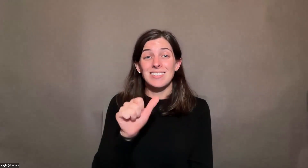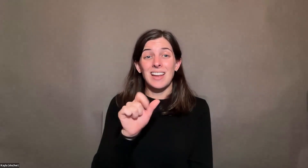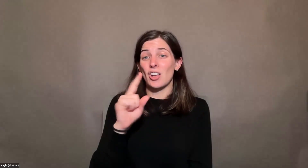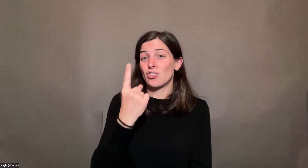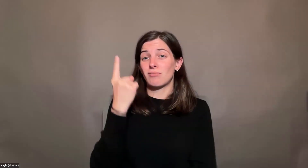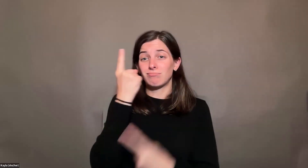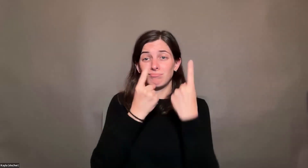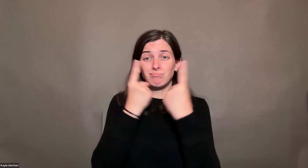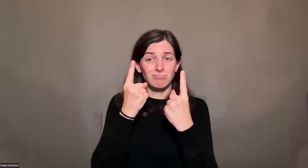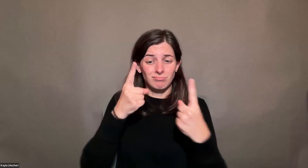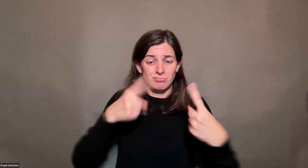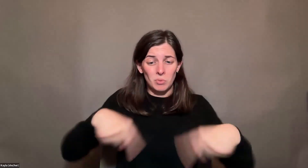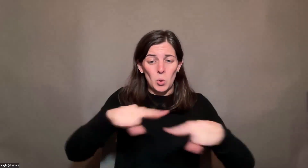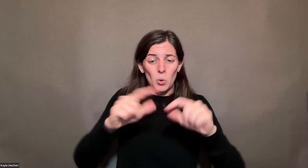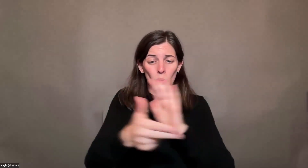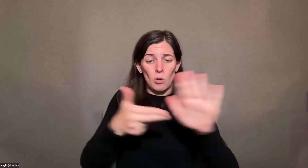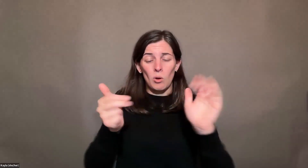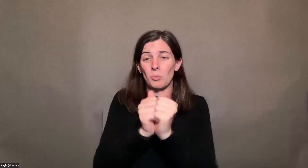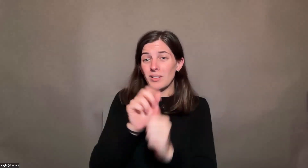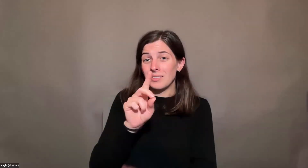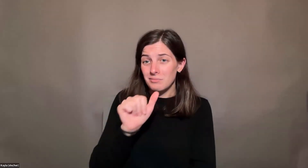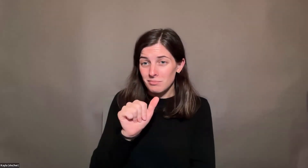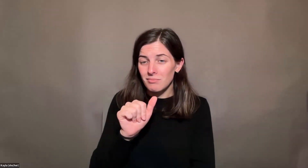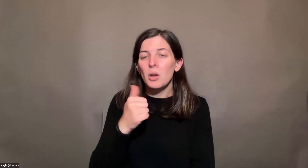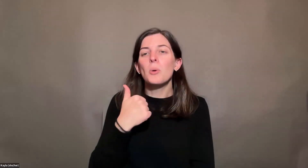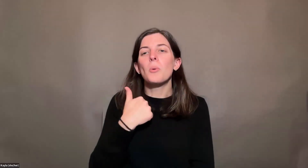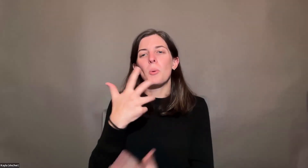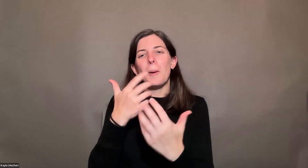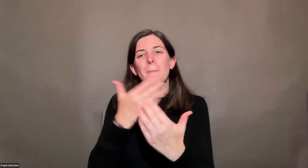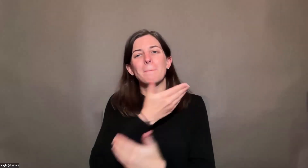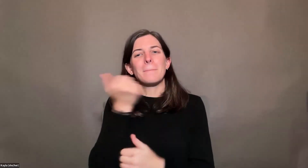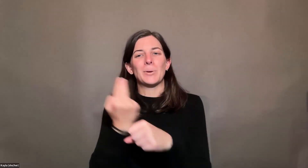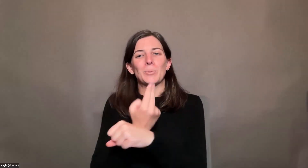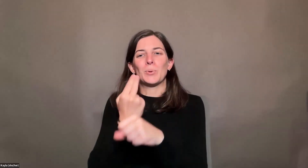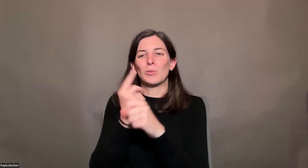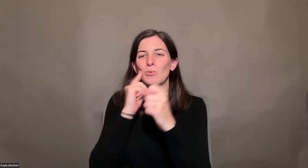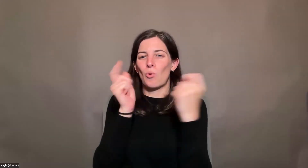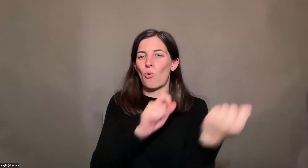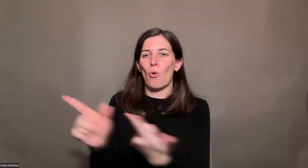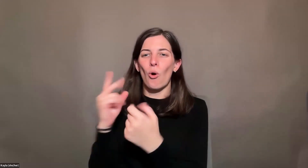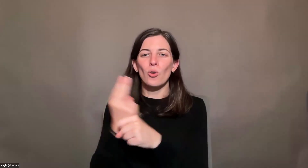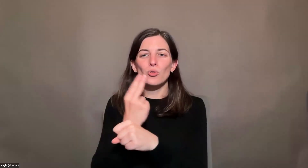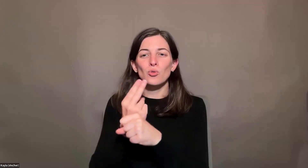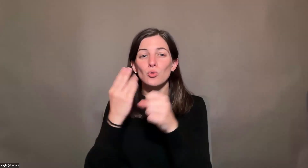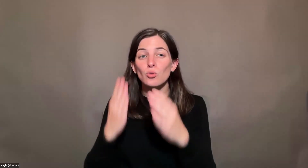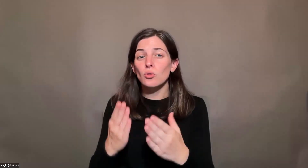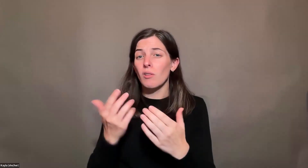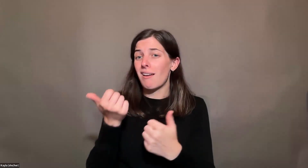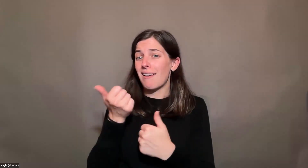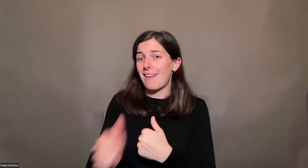disabilities. We are also thinking about better usability for all users. So around 15% of global population lives with